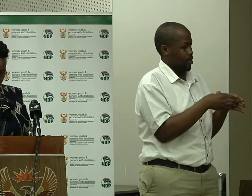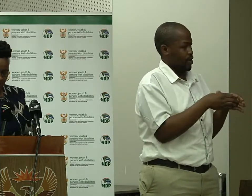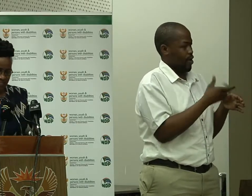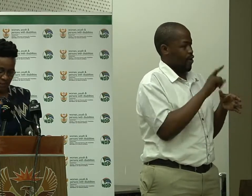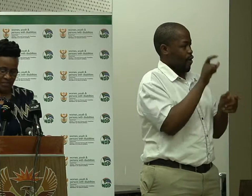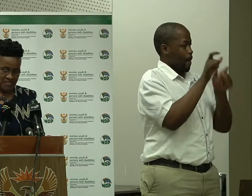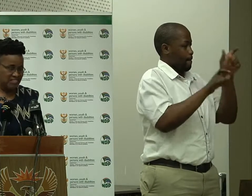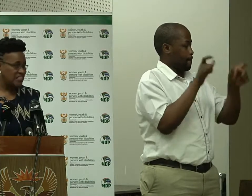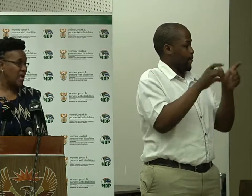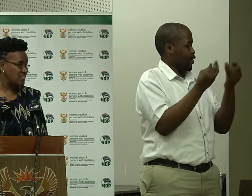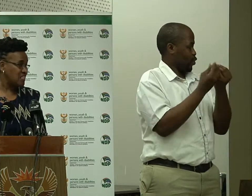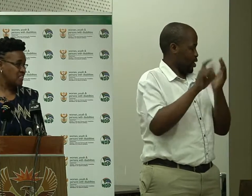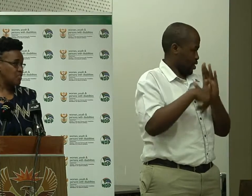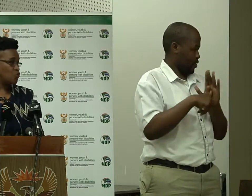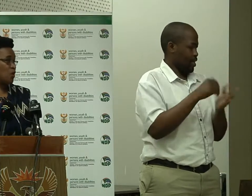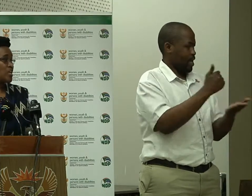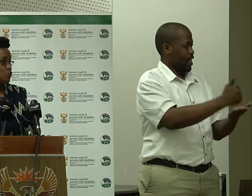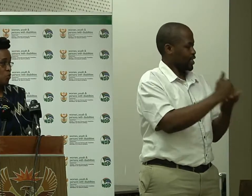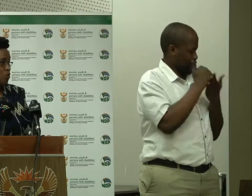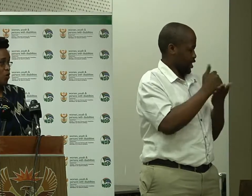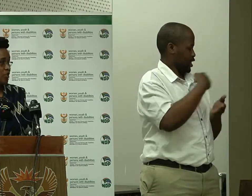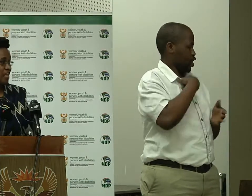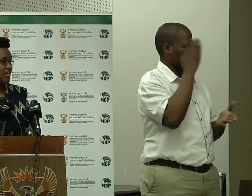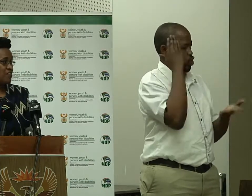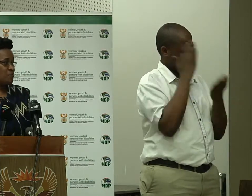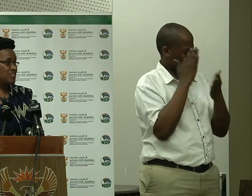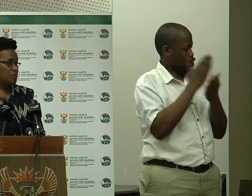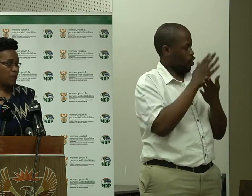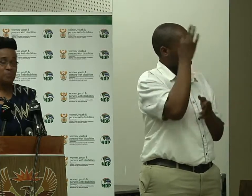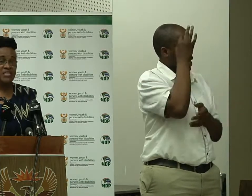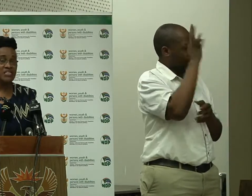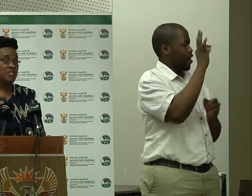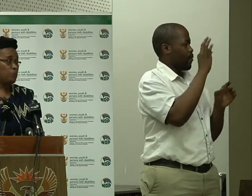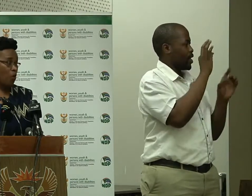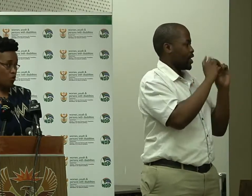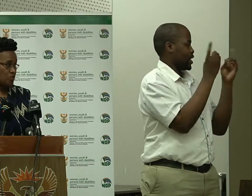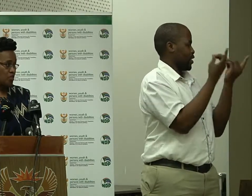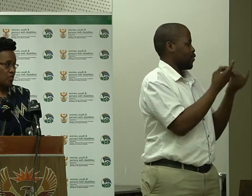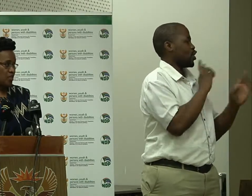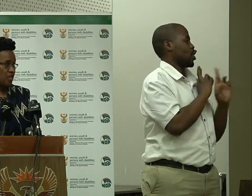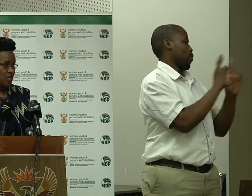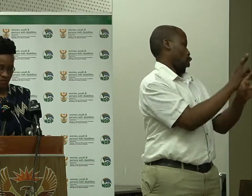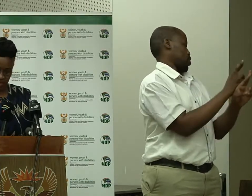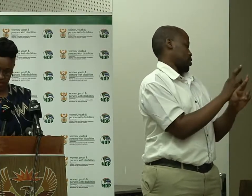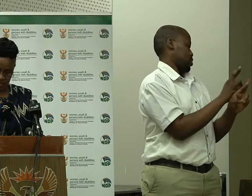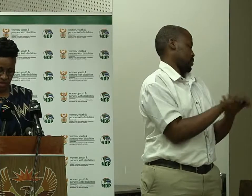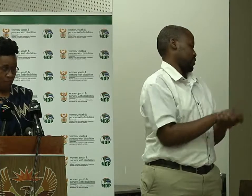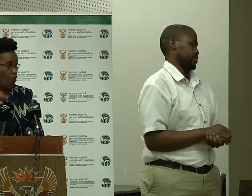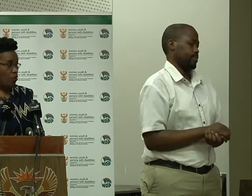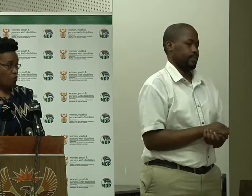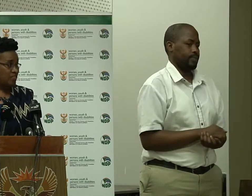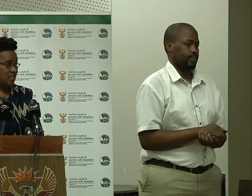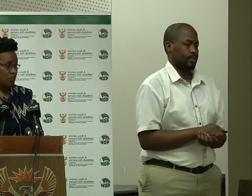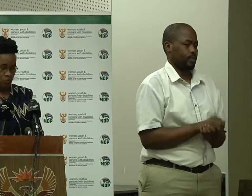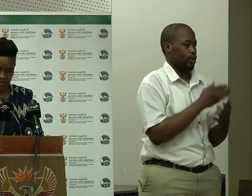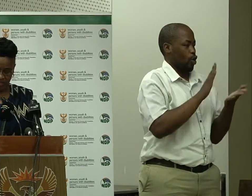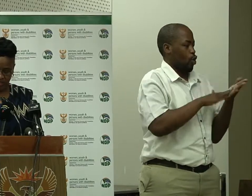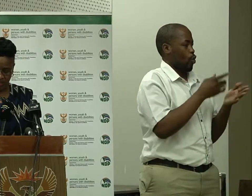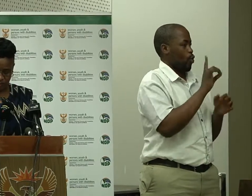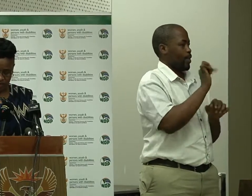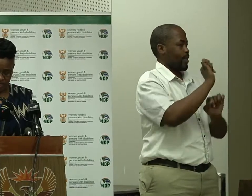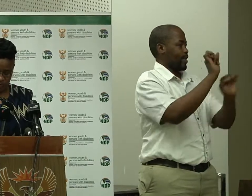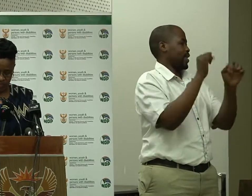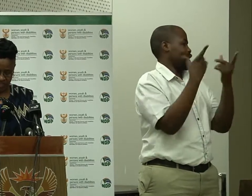for persons with disabilities assist us to ensure that government departments report on what they're